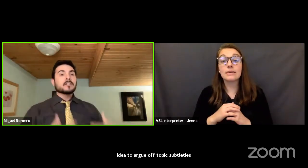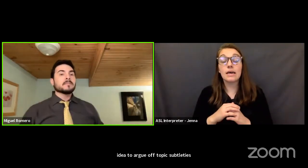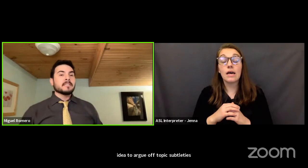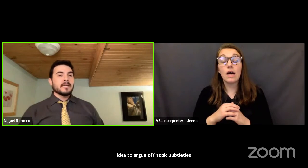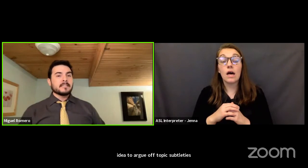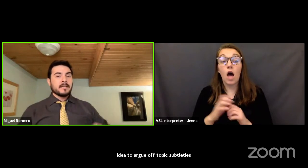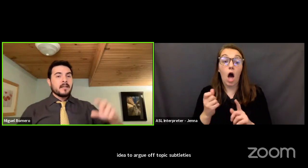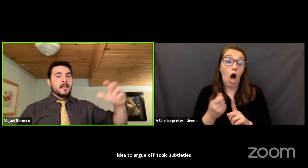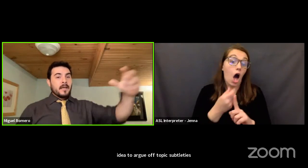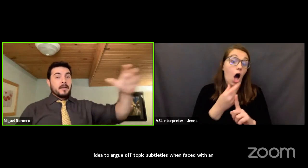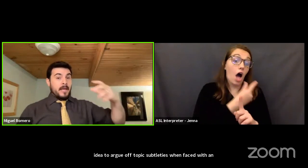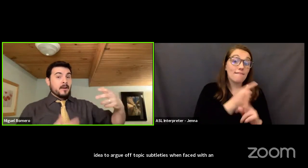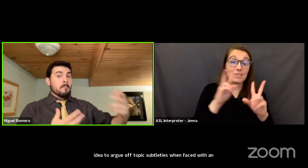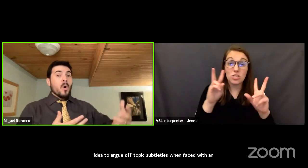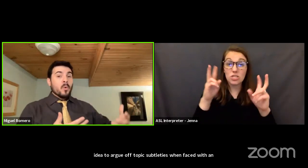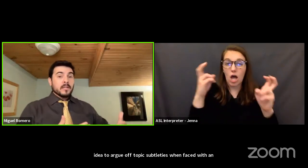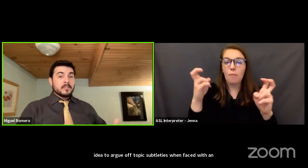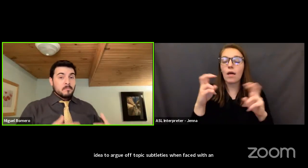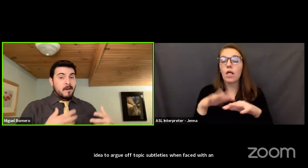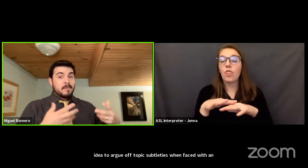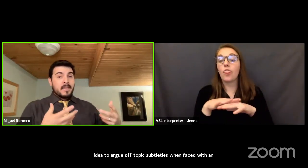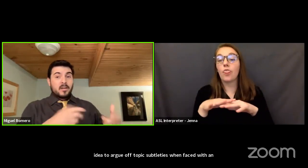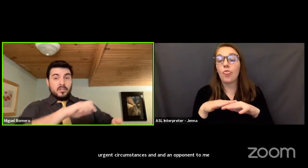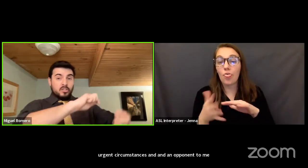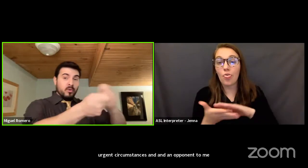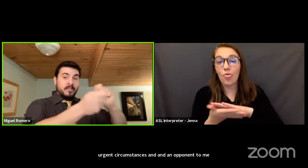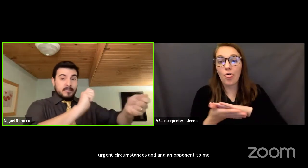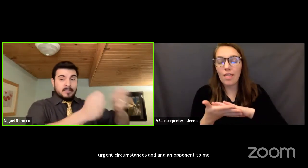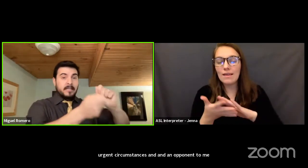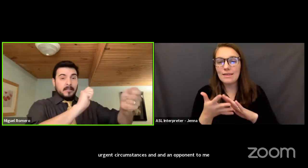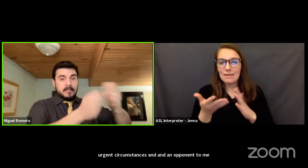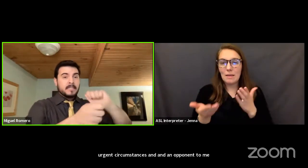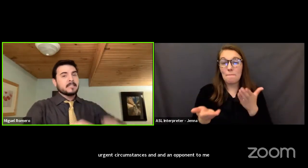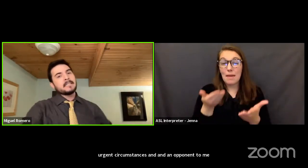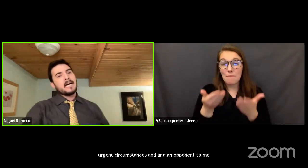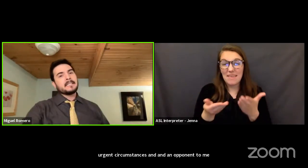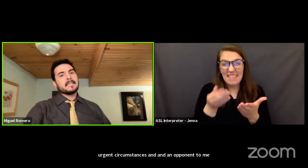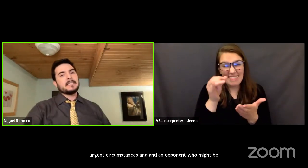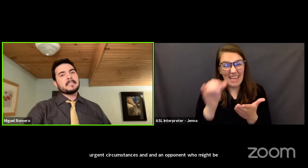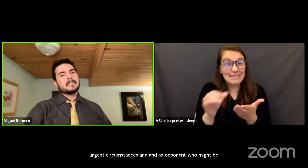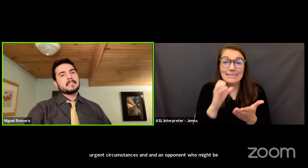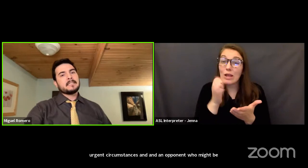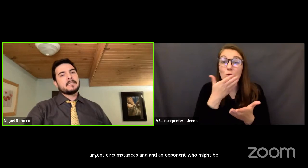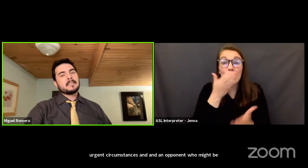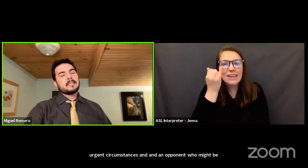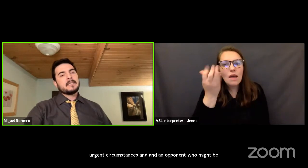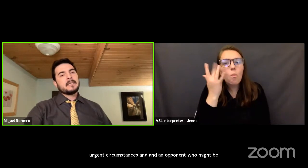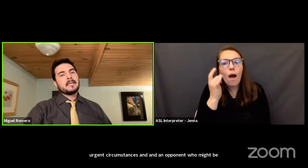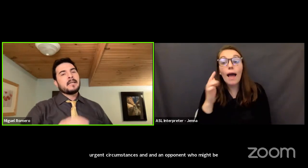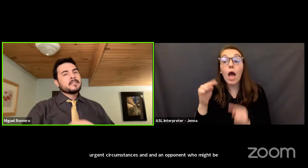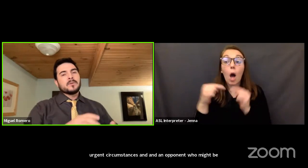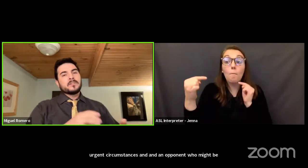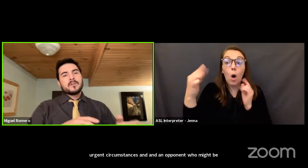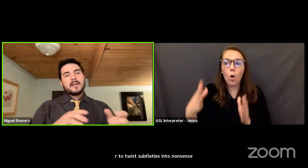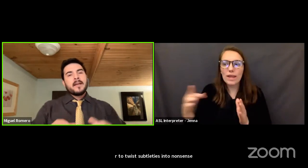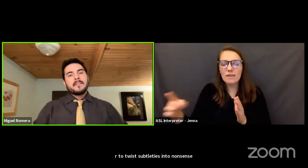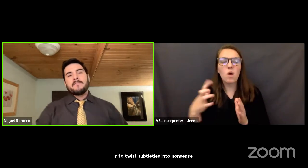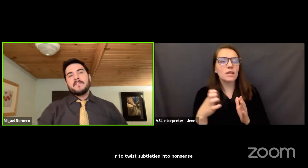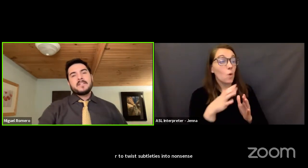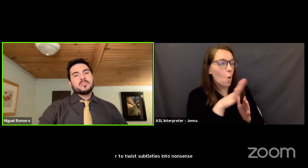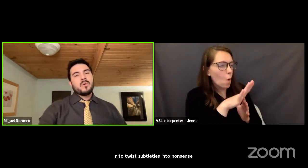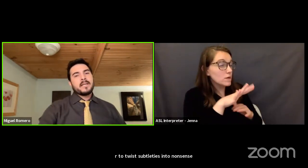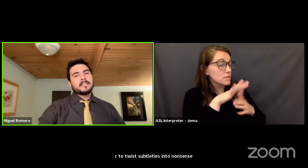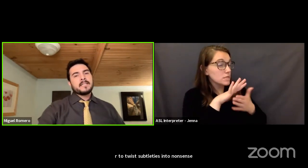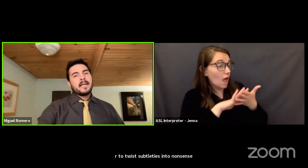urgent circumstance and an opponent who might be eager to twist subtleties into nonsense. So during